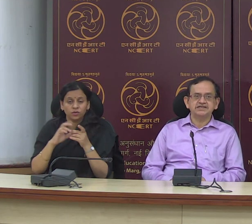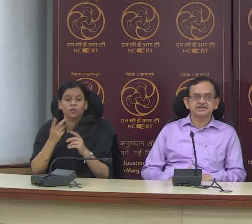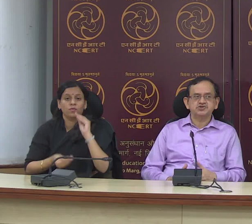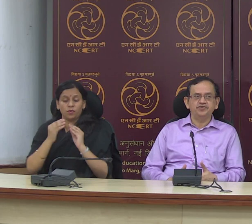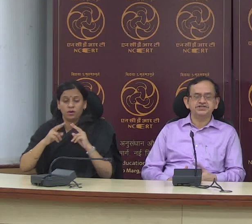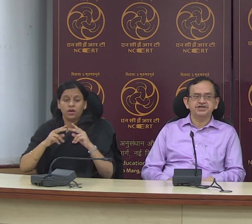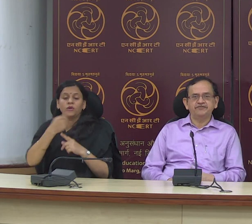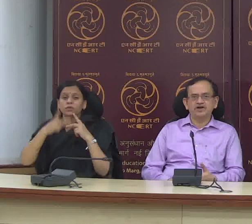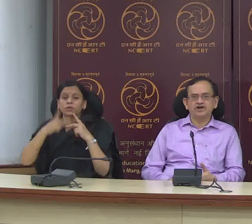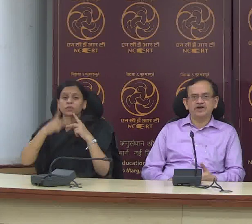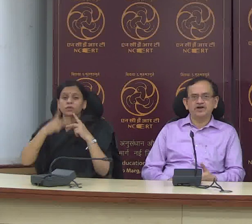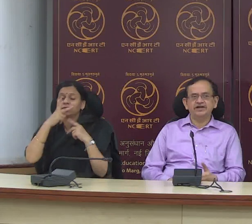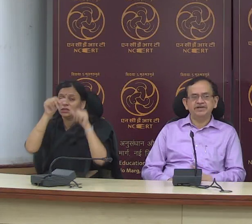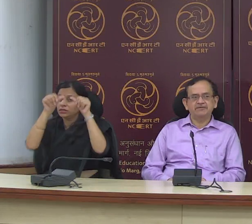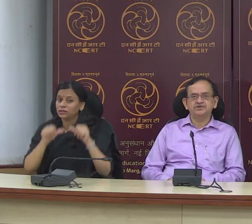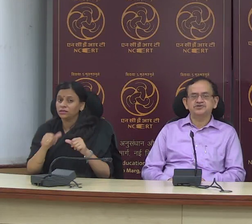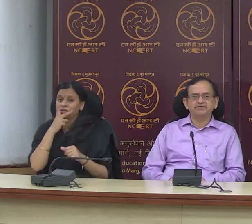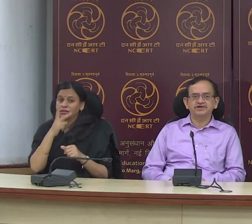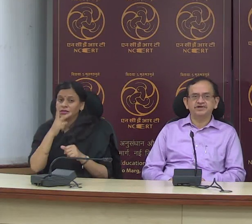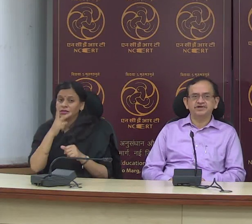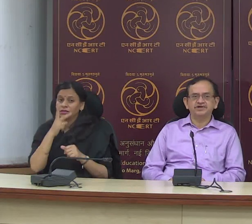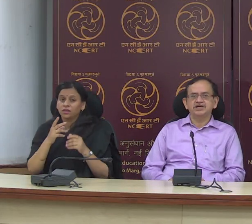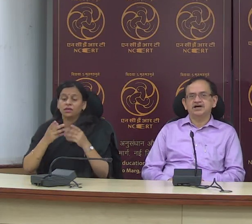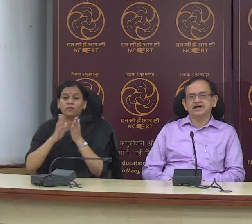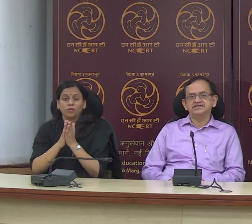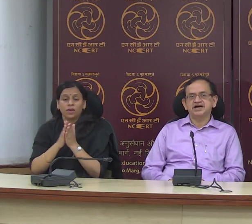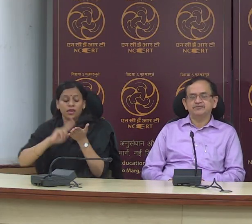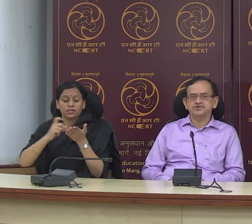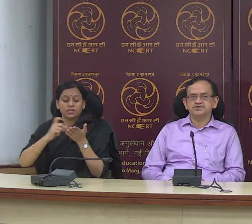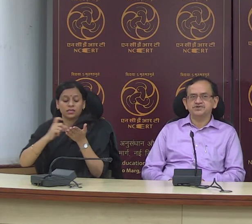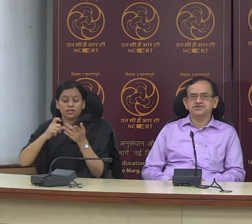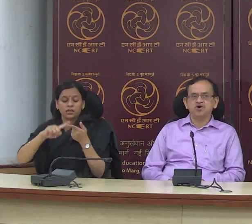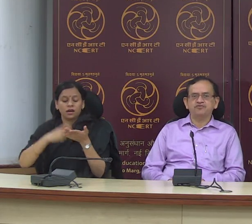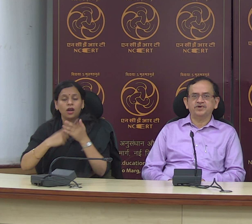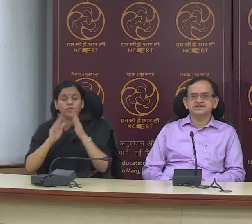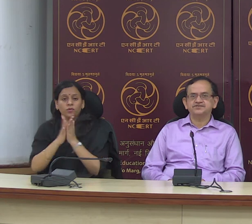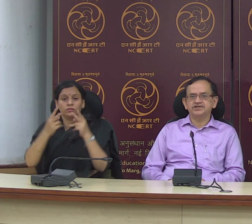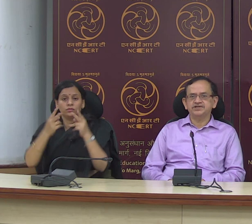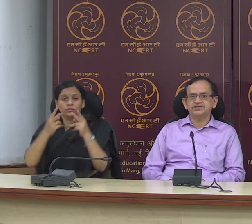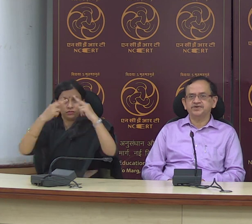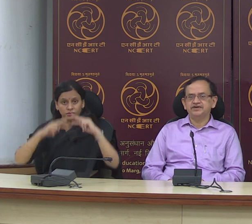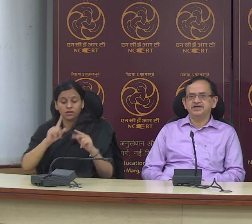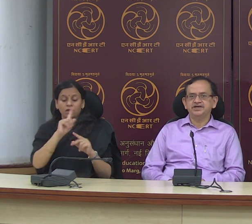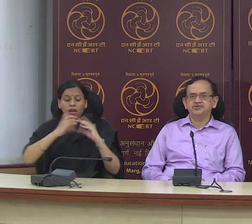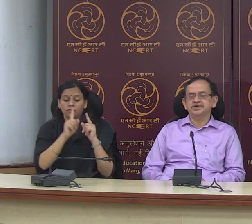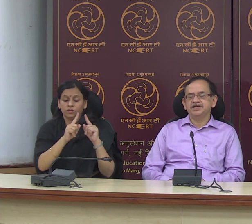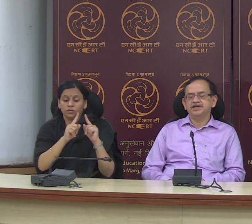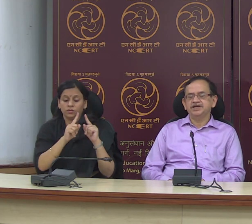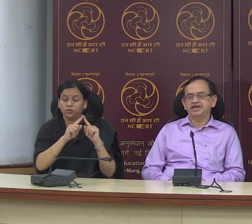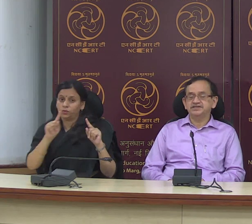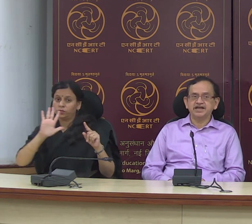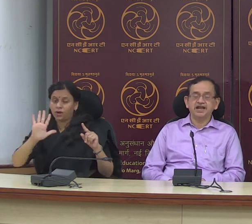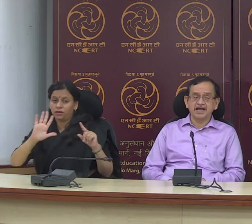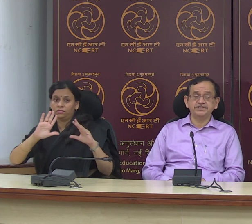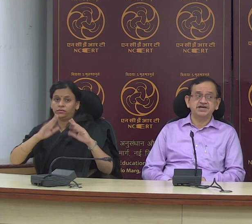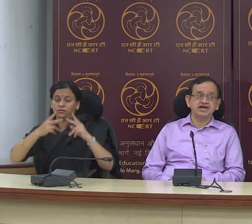as a result of which we have already been able to convert NCERT books of classes 1 to 5 into